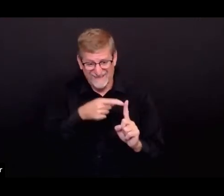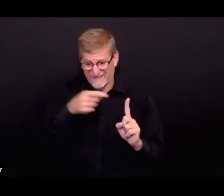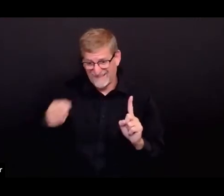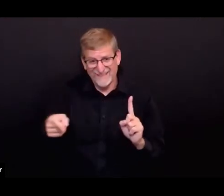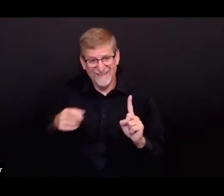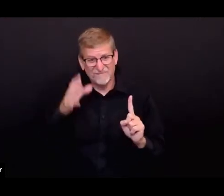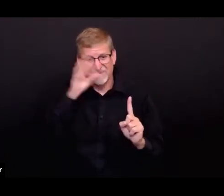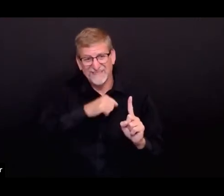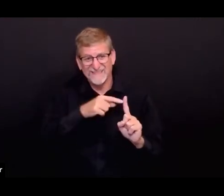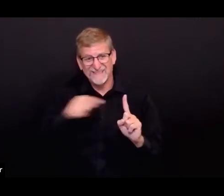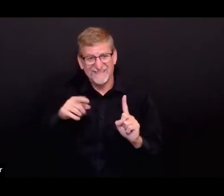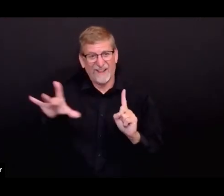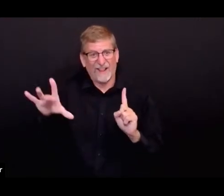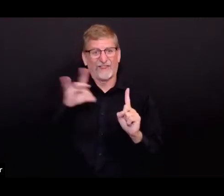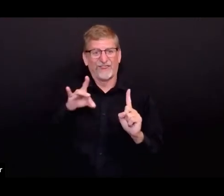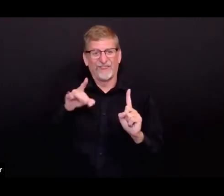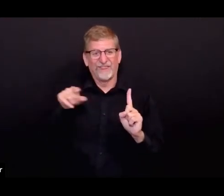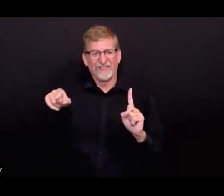Thank you.